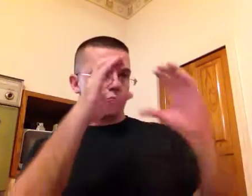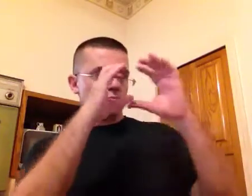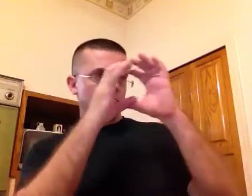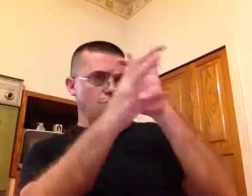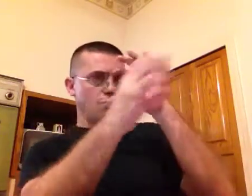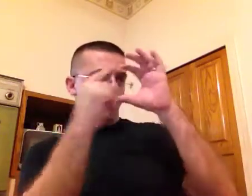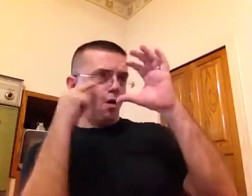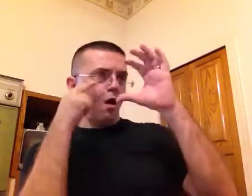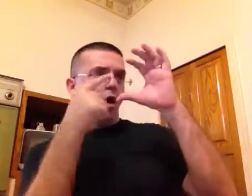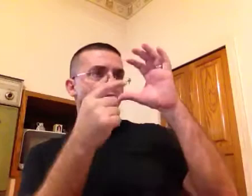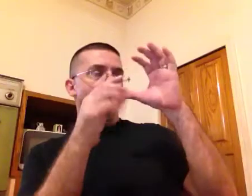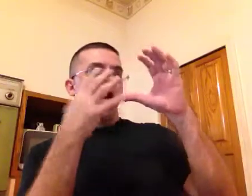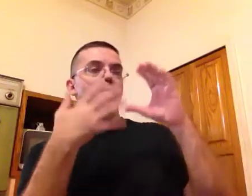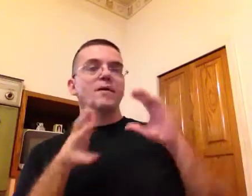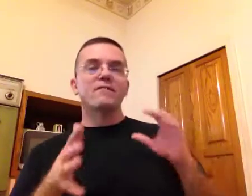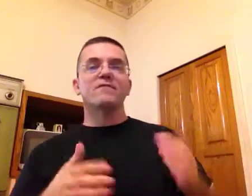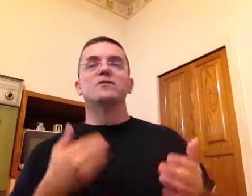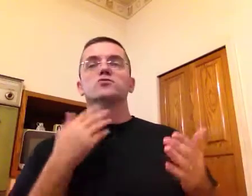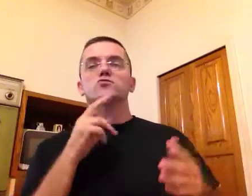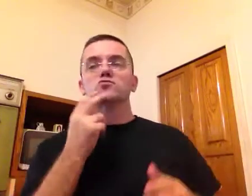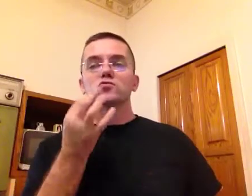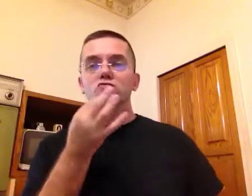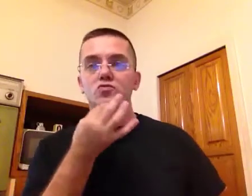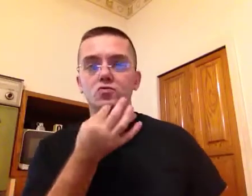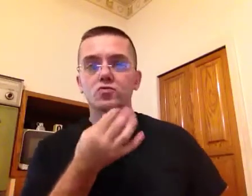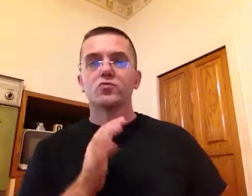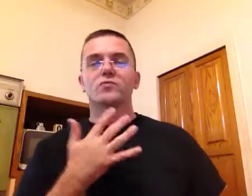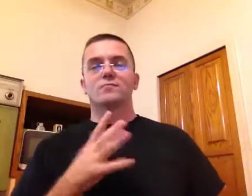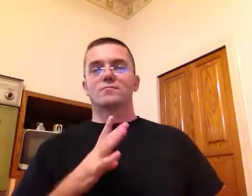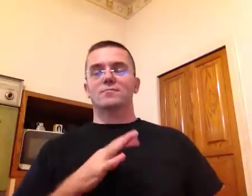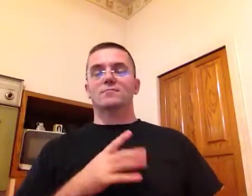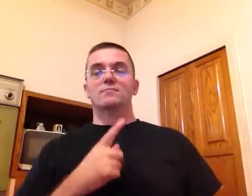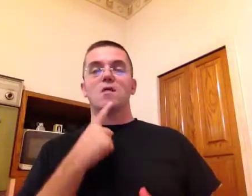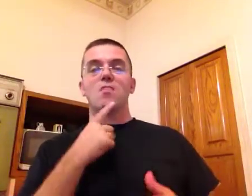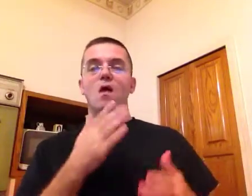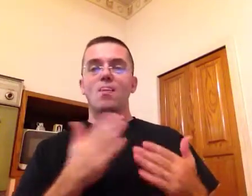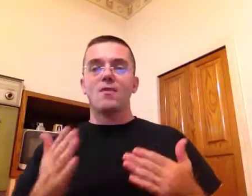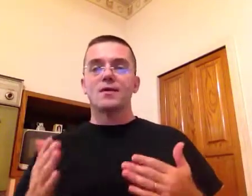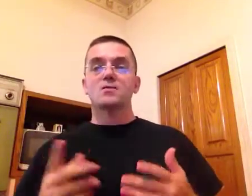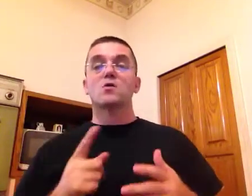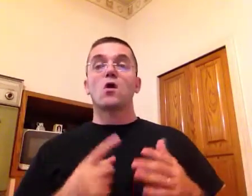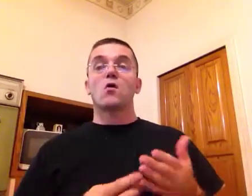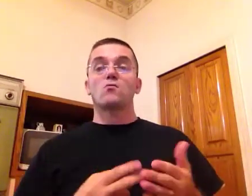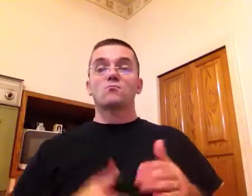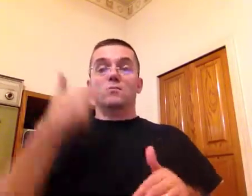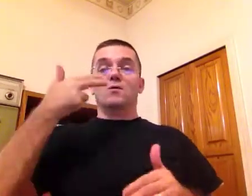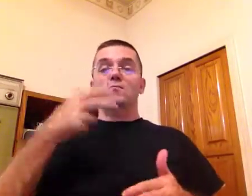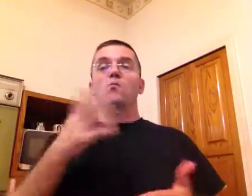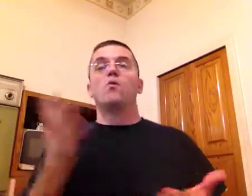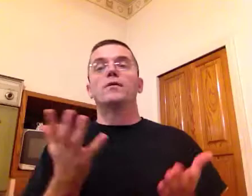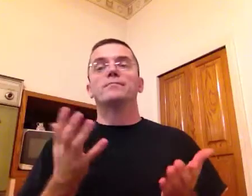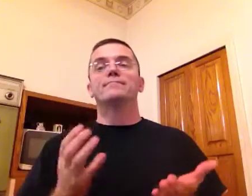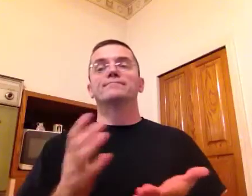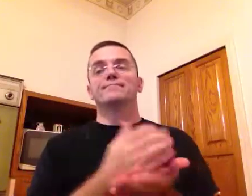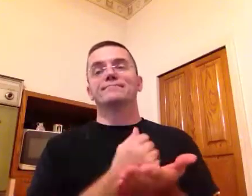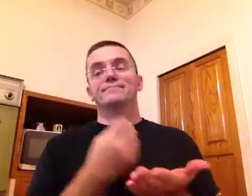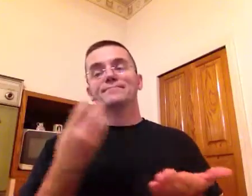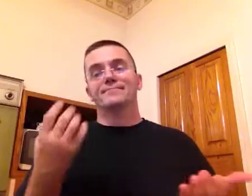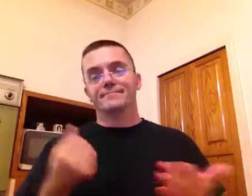of your story that you're mentioning there that is things going, the income going up. And as your income goes up, then this thing